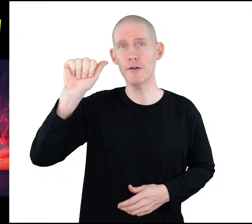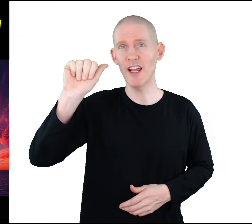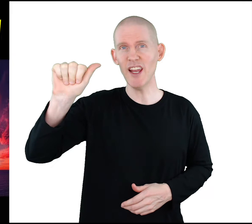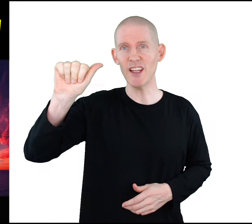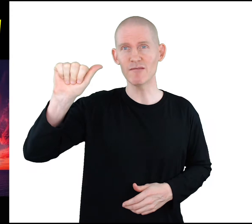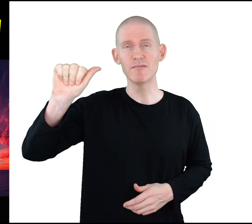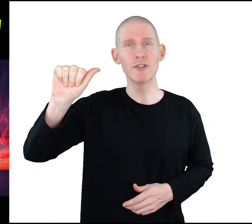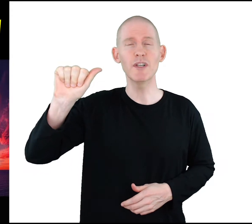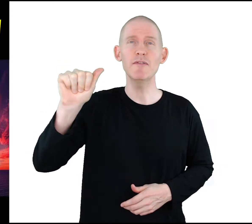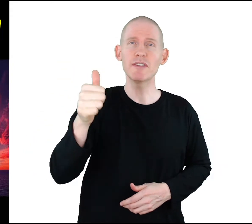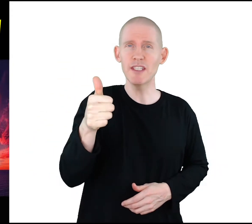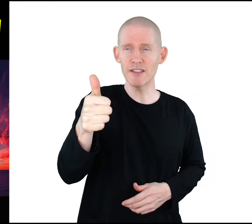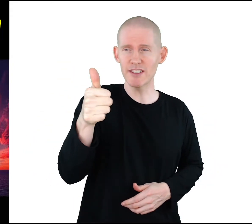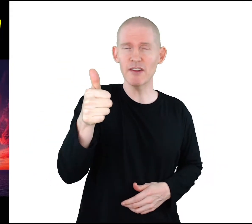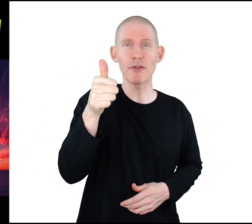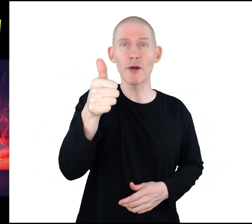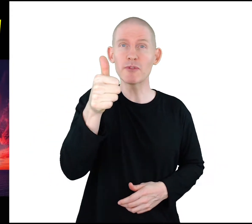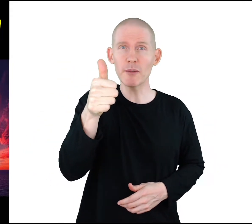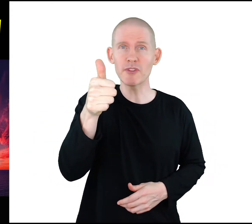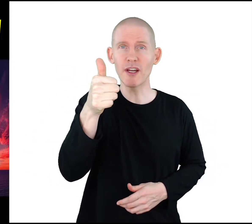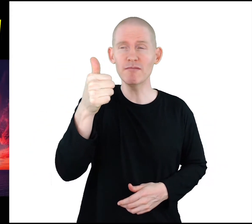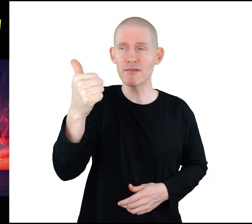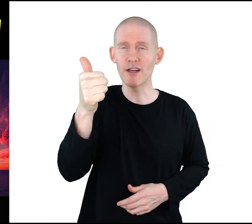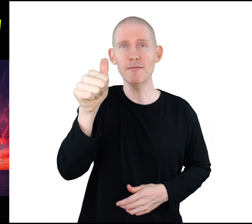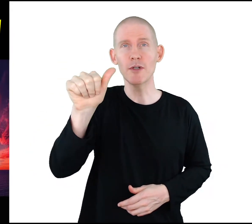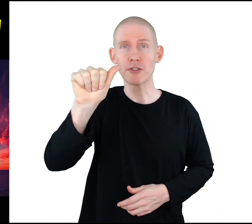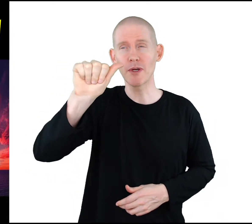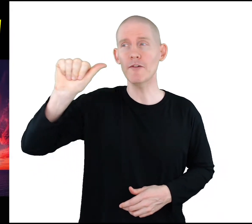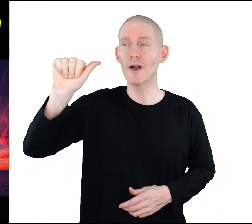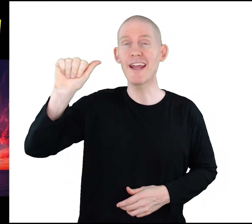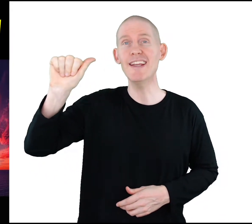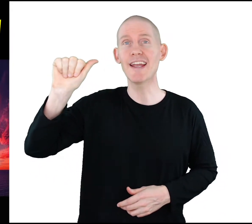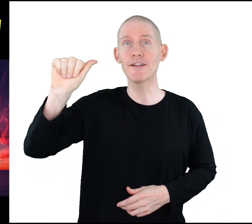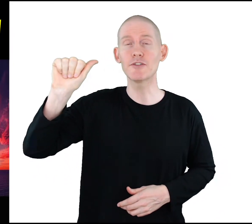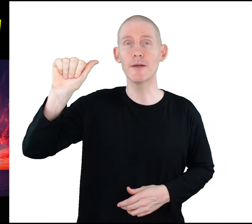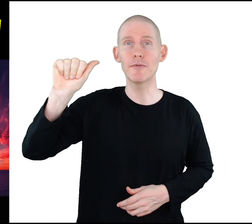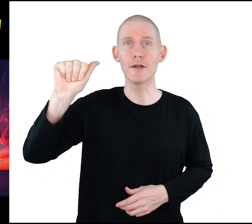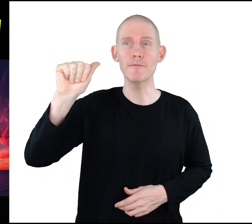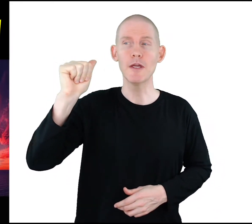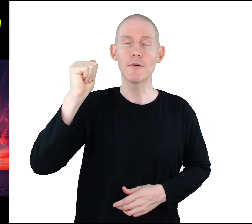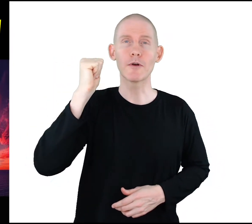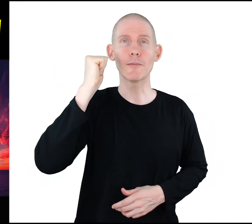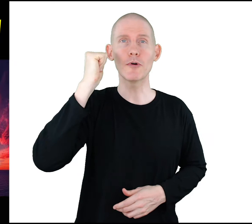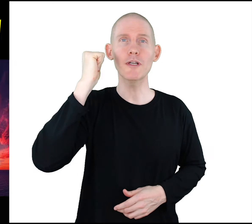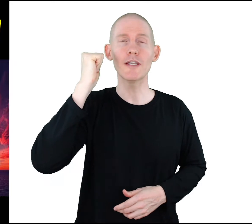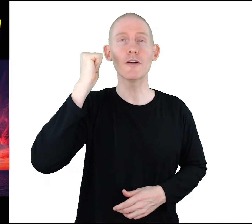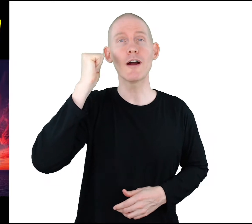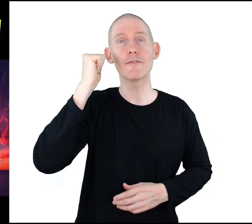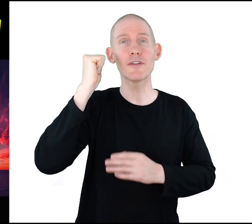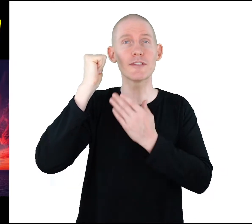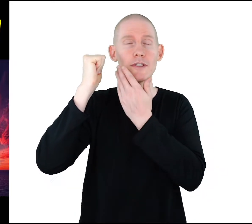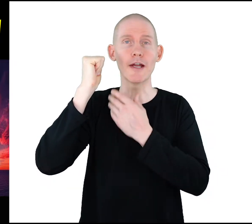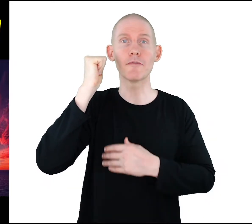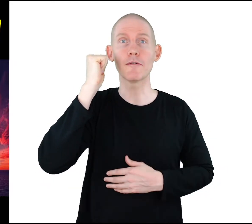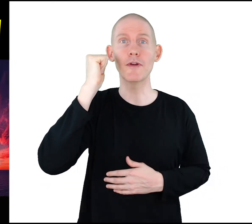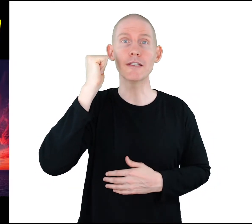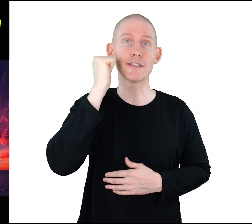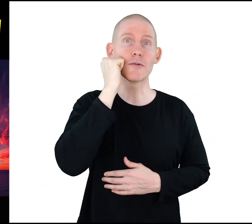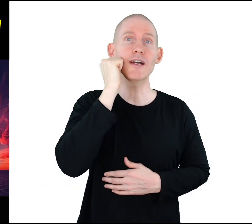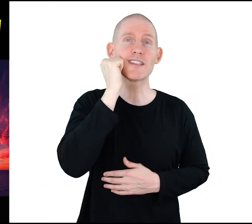A. You could even say the thumbs up sign. So we have our A hand shape there. we're going to put it here off to the side of our face. Now we're not